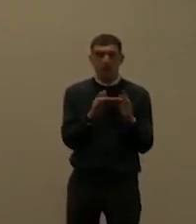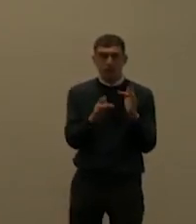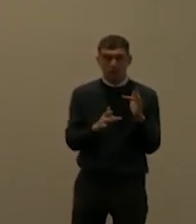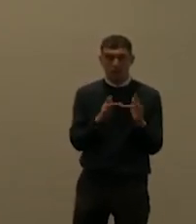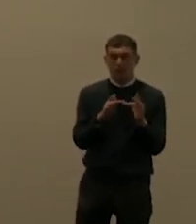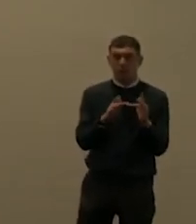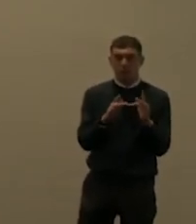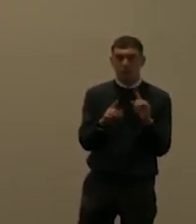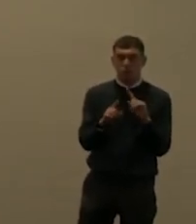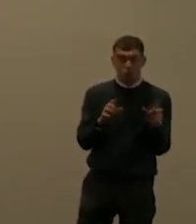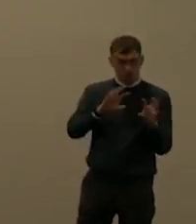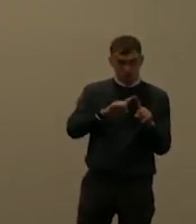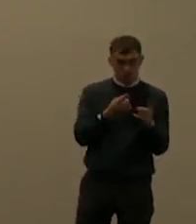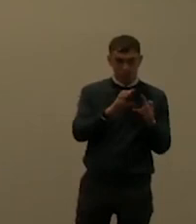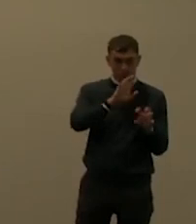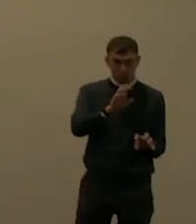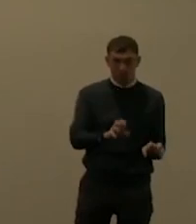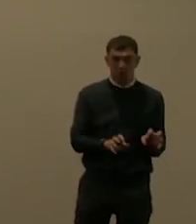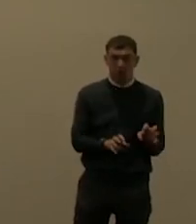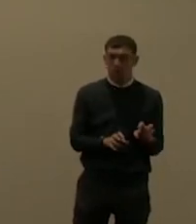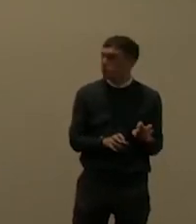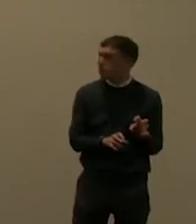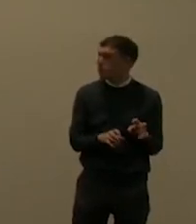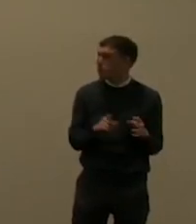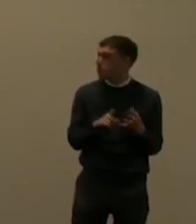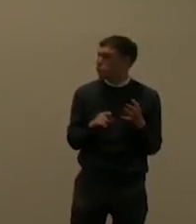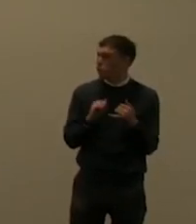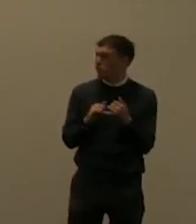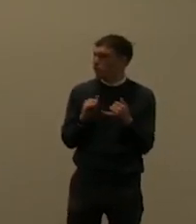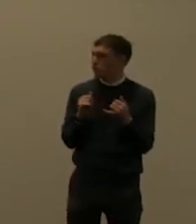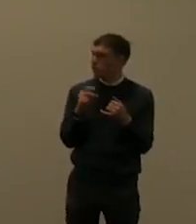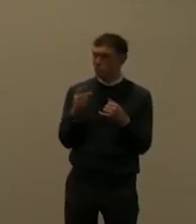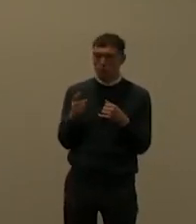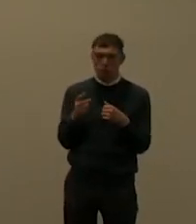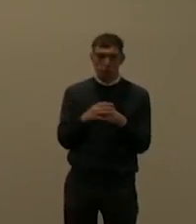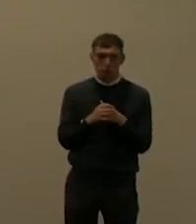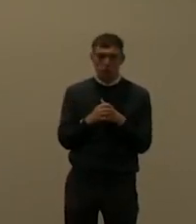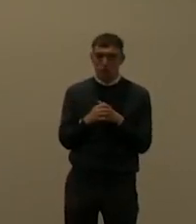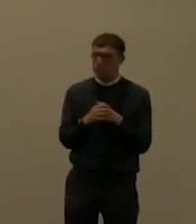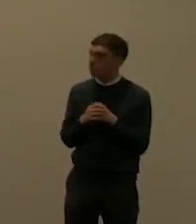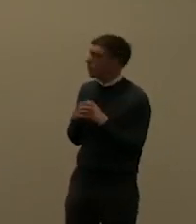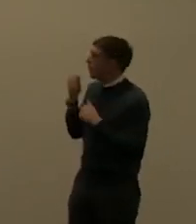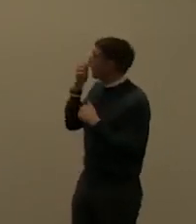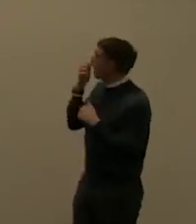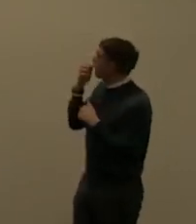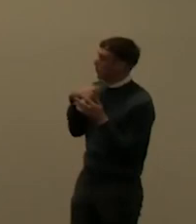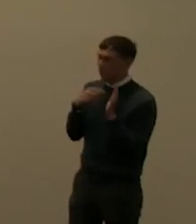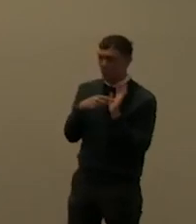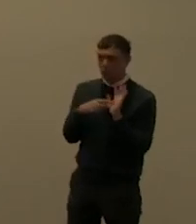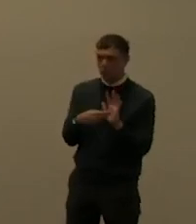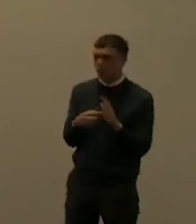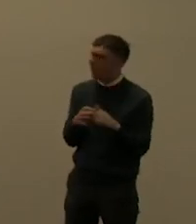for the different regions to a virtual WAN hub, for example, in East US 2. So I can show you